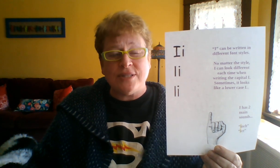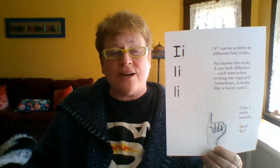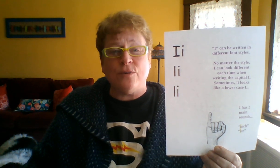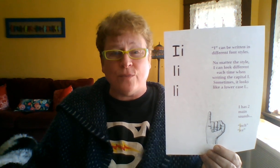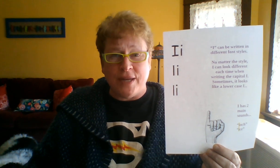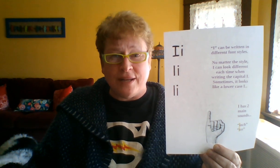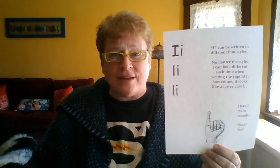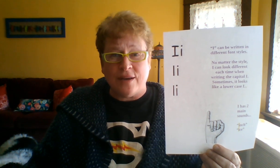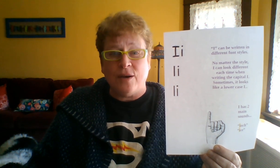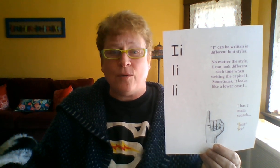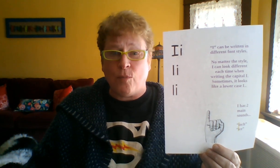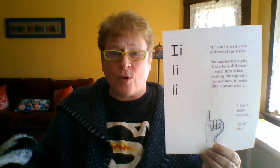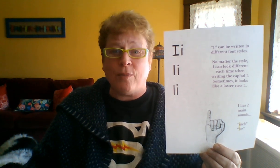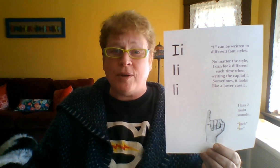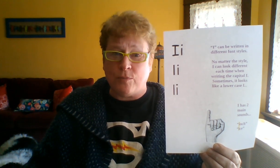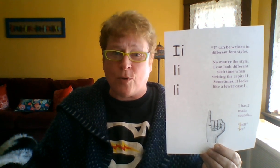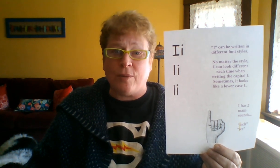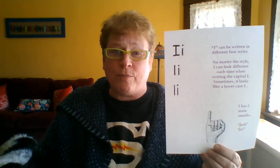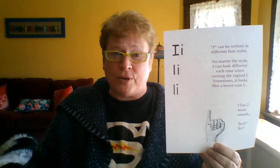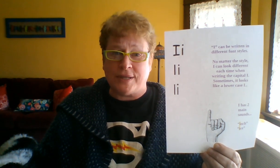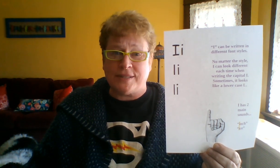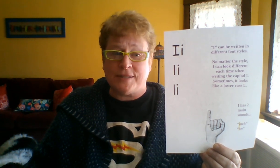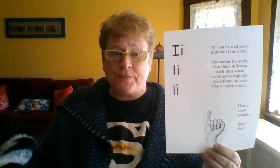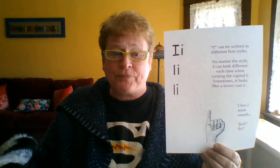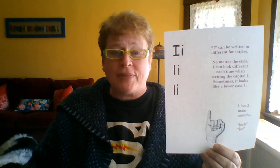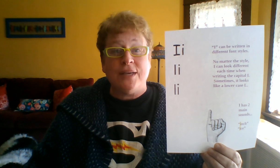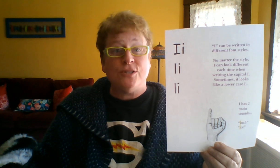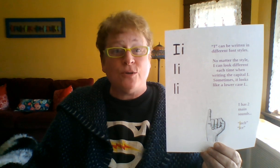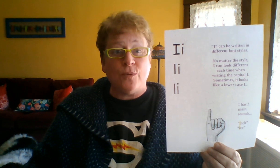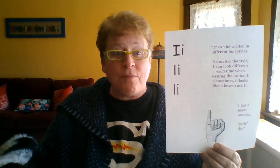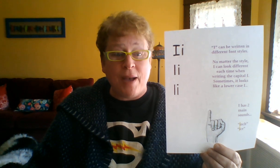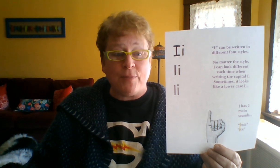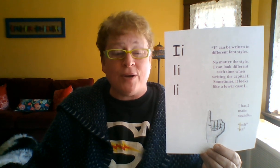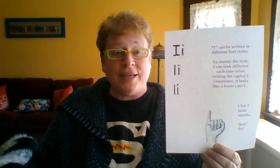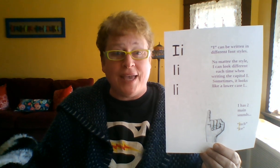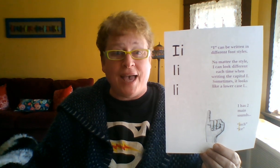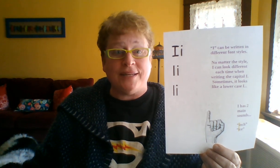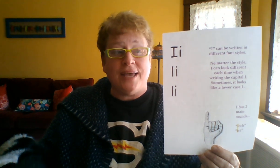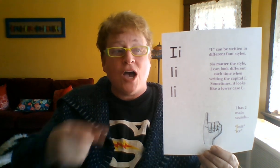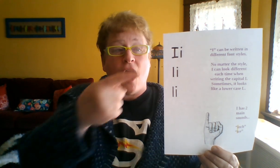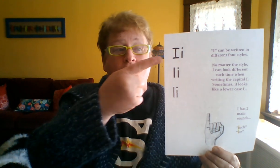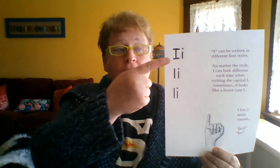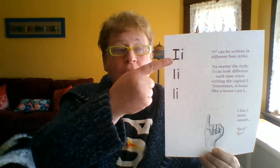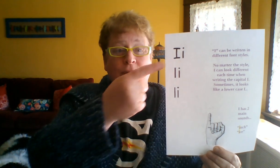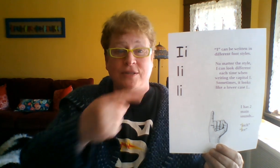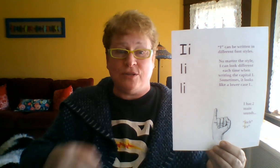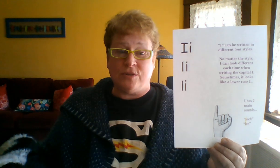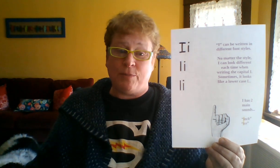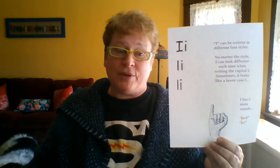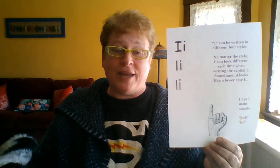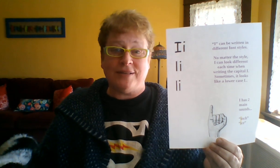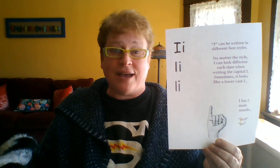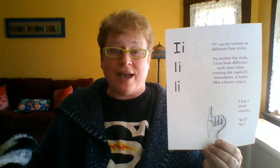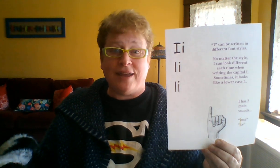start reading more and more books. So remember, again, always use uppercase I